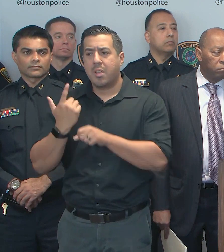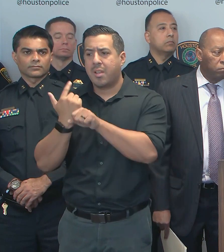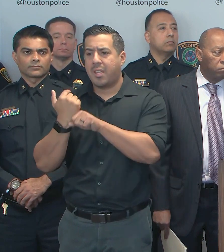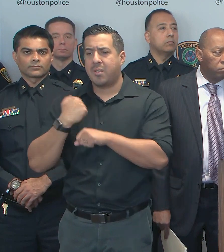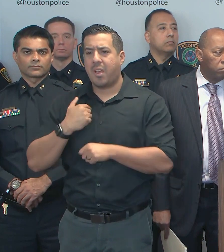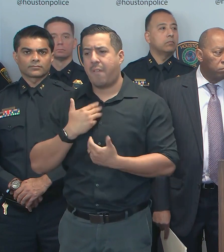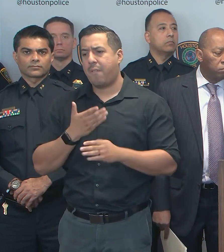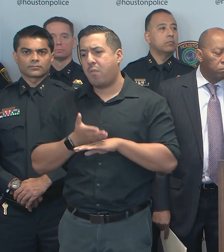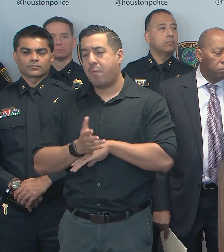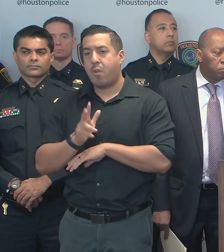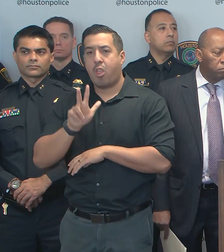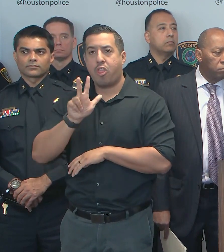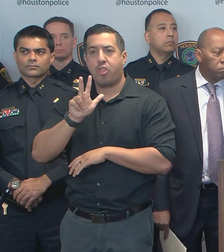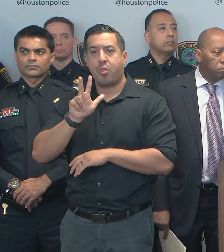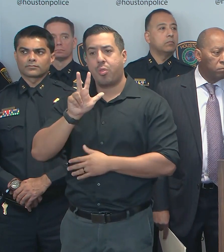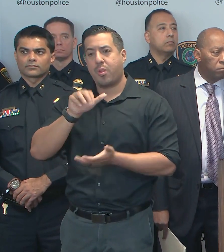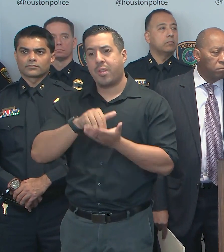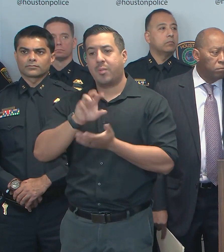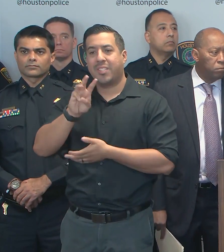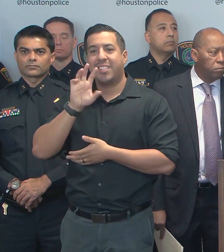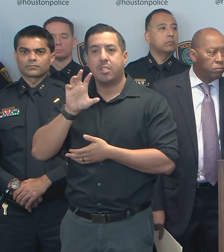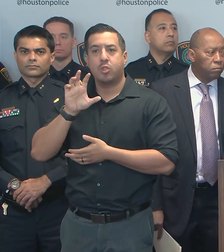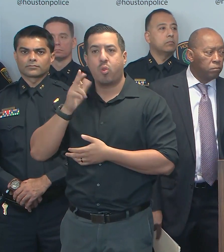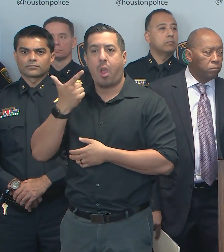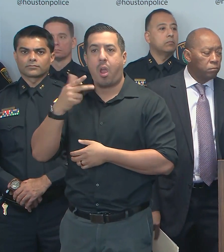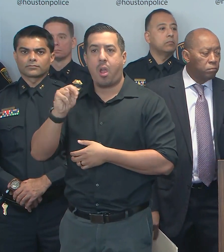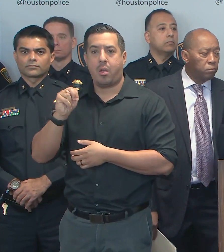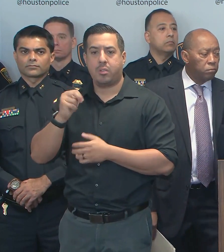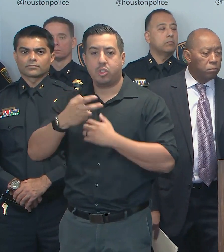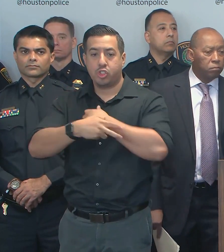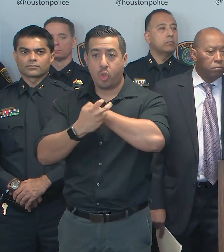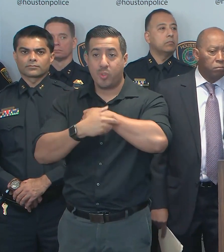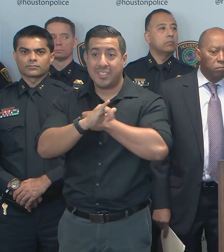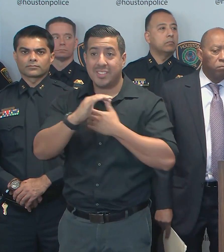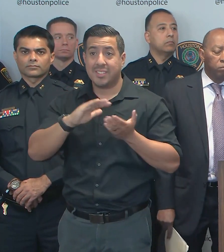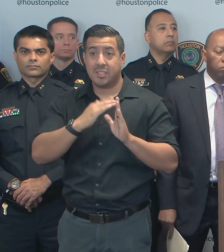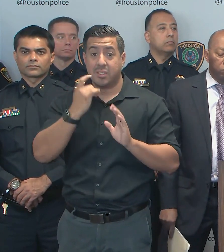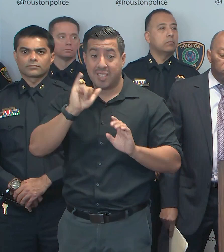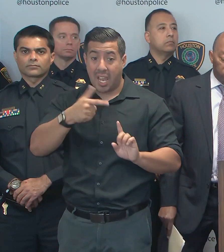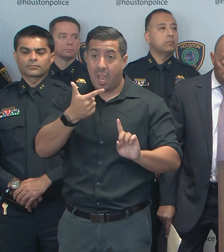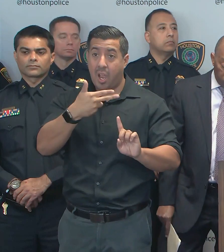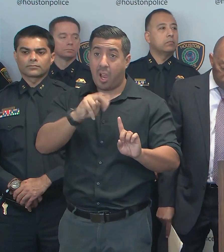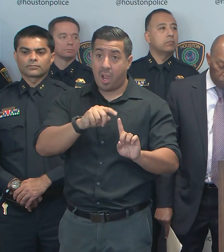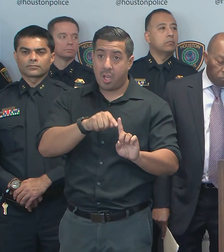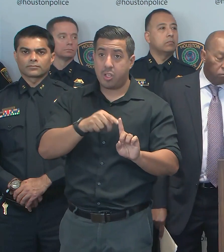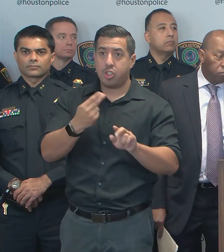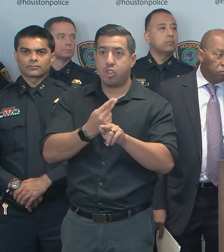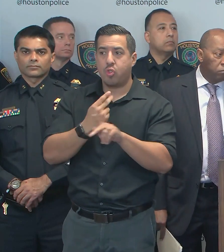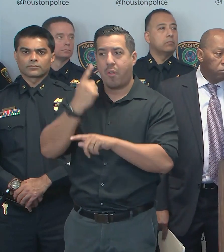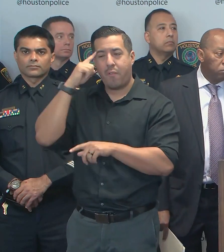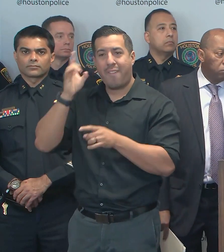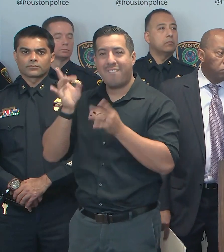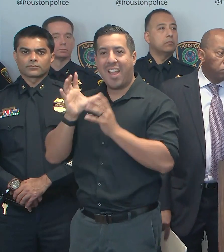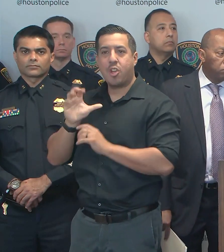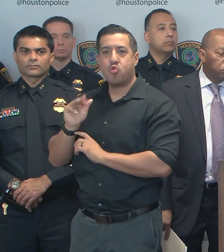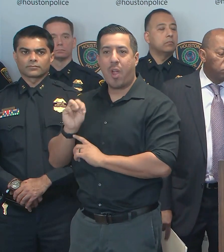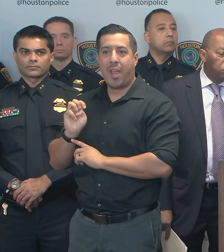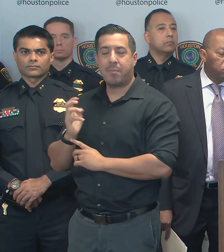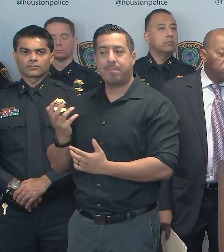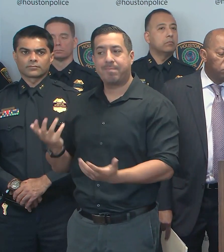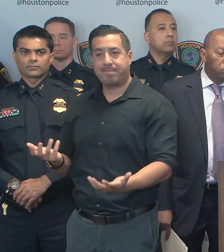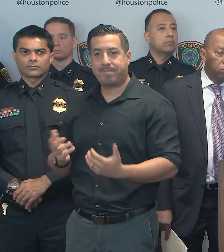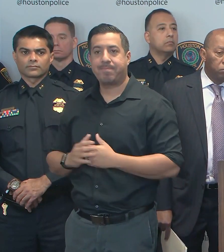over 3,600 guns stolen in our city. Those same guns are used in violent crimes. So we all have to